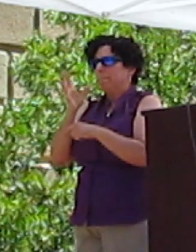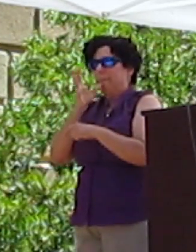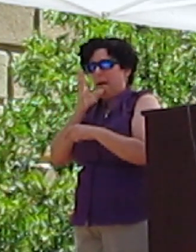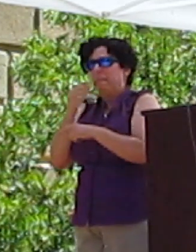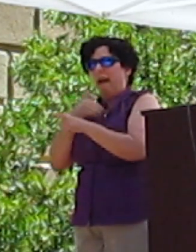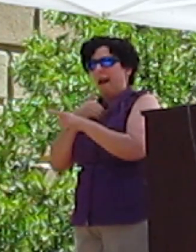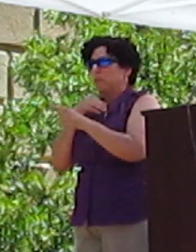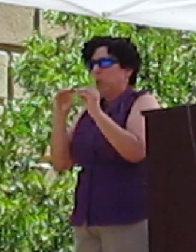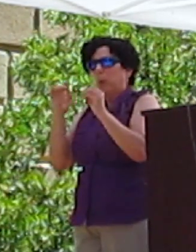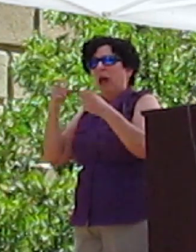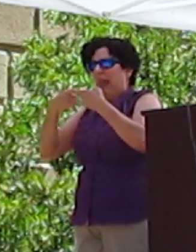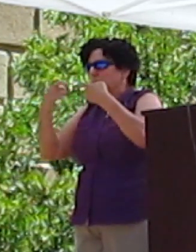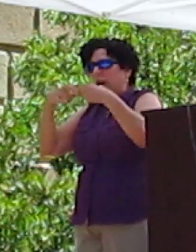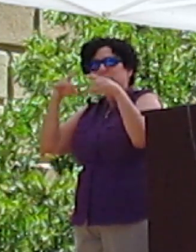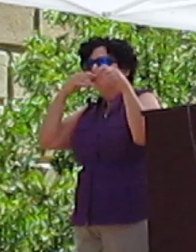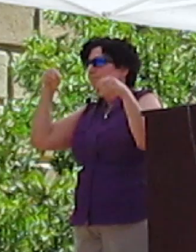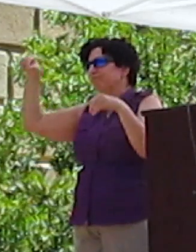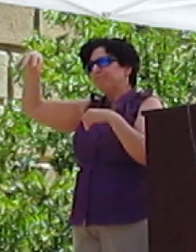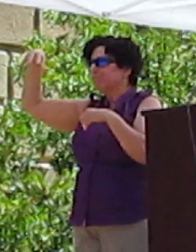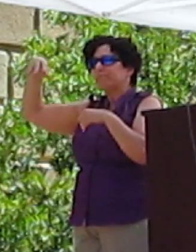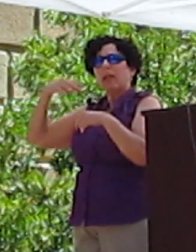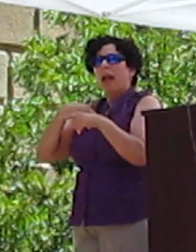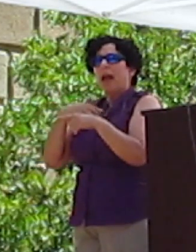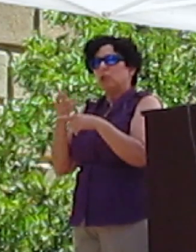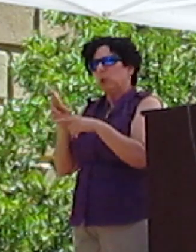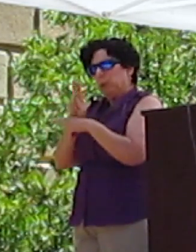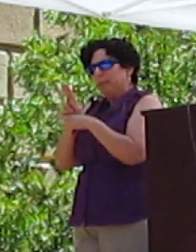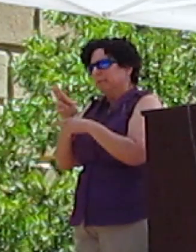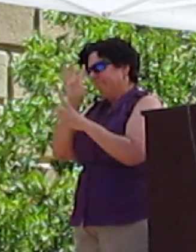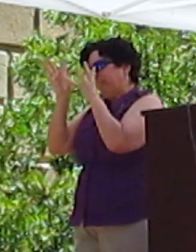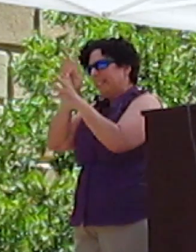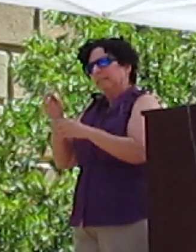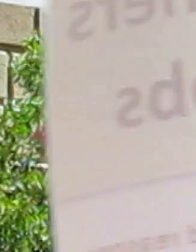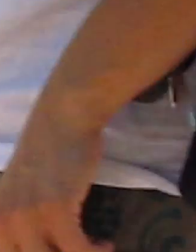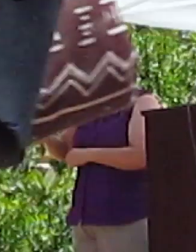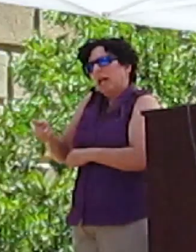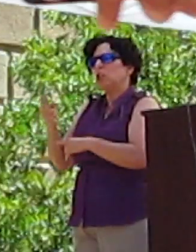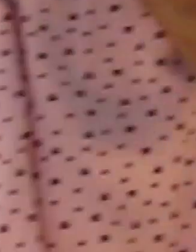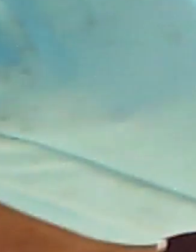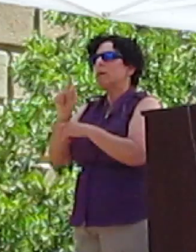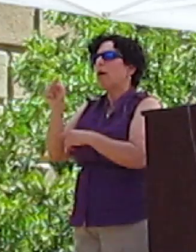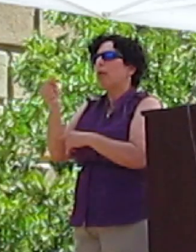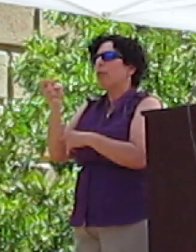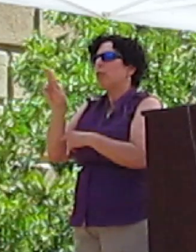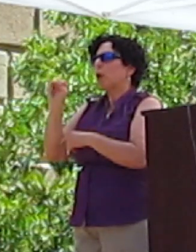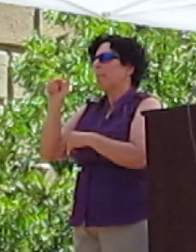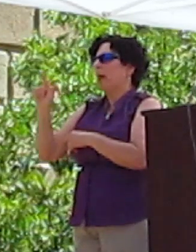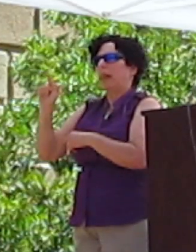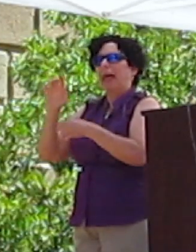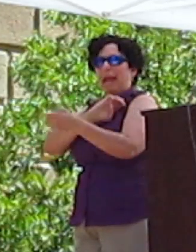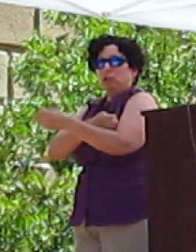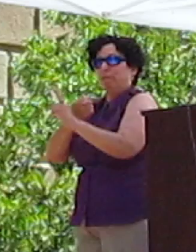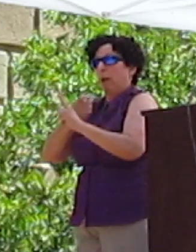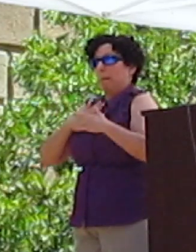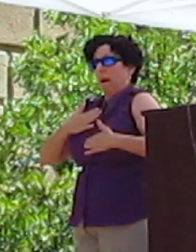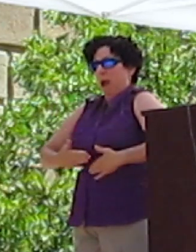cities. Her mom didn't have a light to read her homework with, and her grades were failing. So Anne used thermal energy from her body to power a flashlight